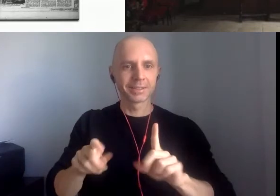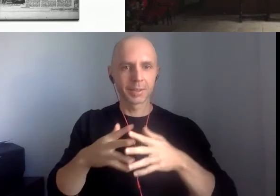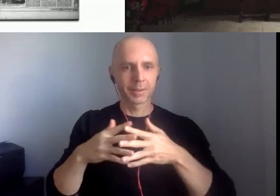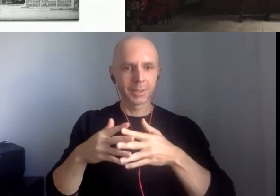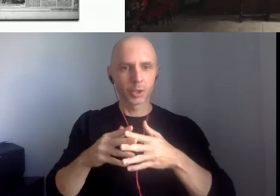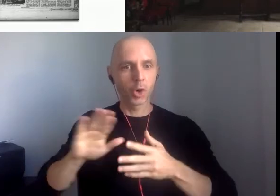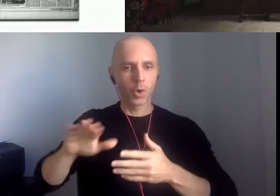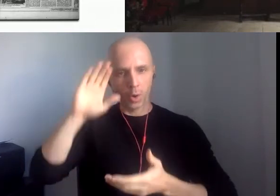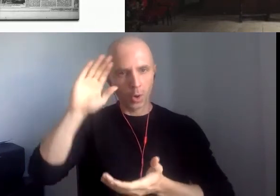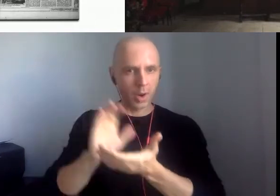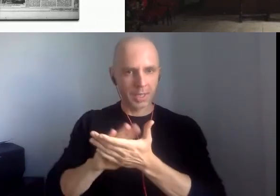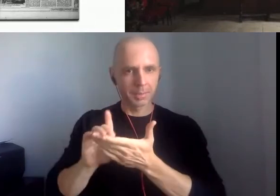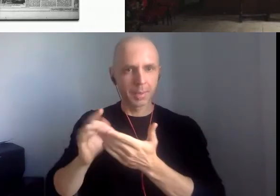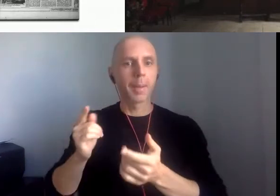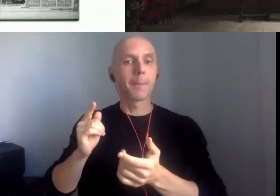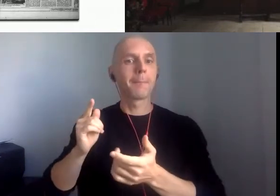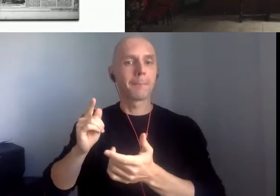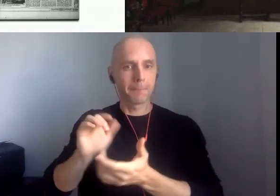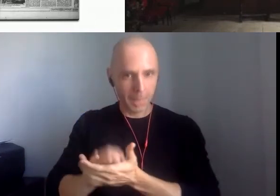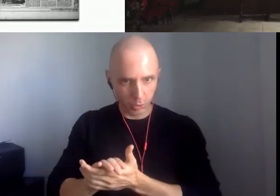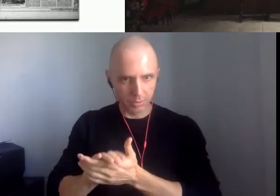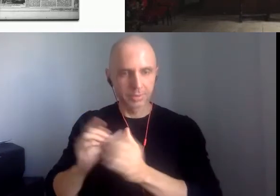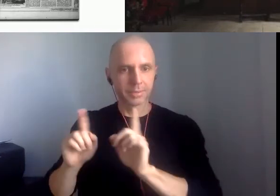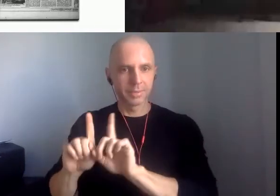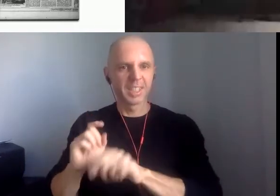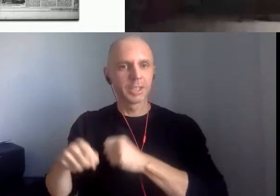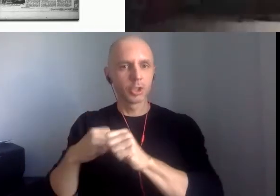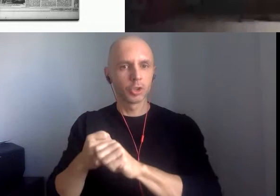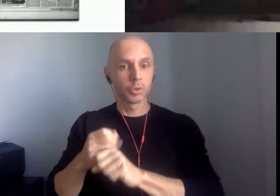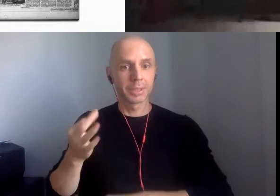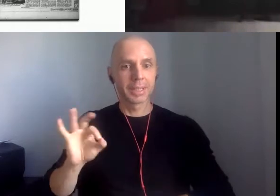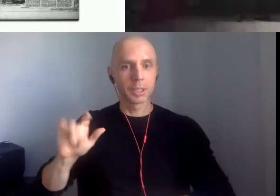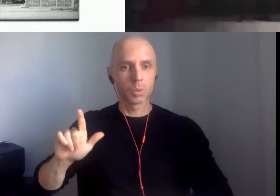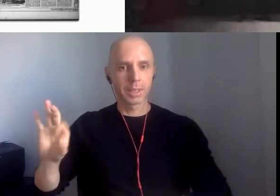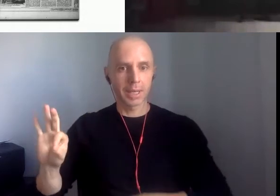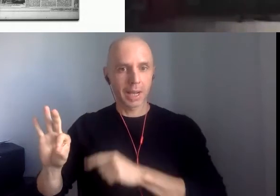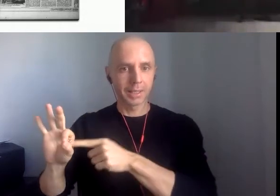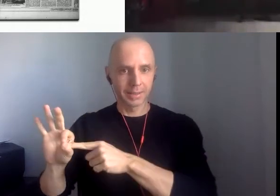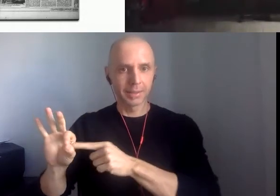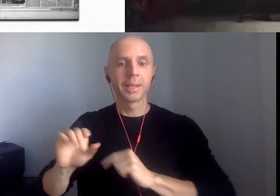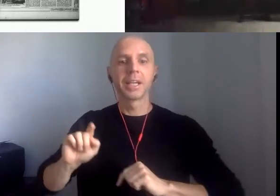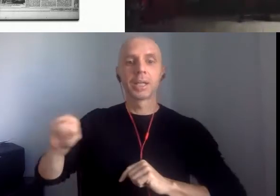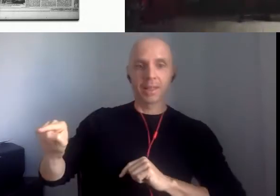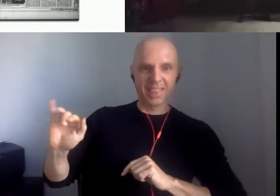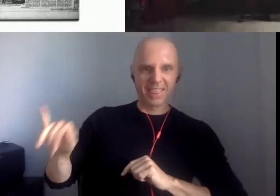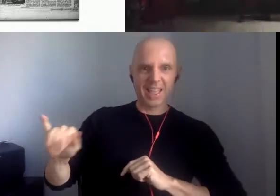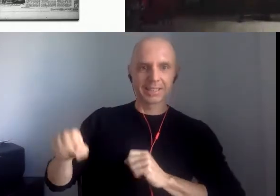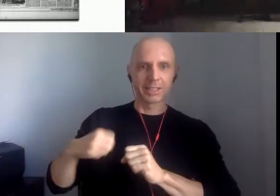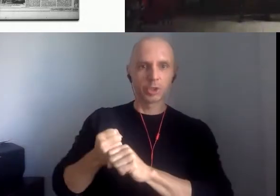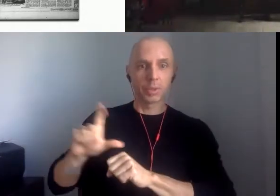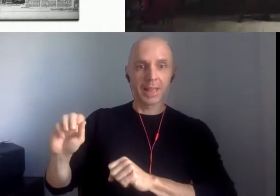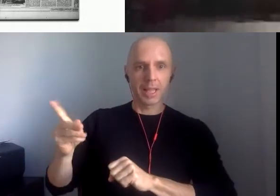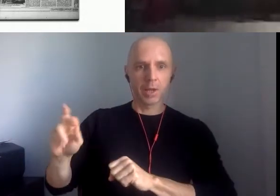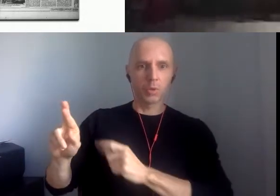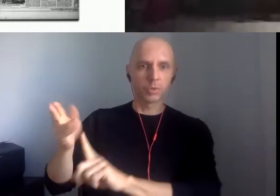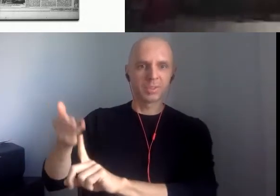Lawson, after Lowther's death in 1929. So Lowther died shortly after this appearance. And her husband died